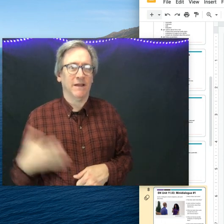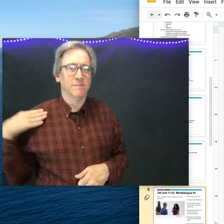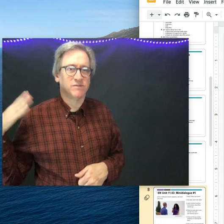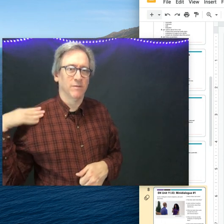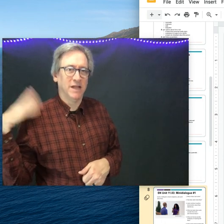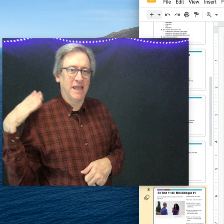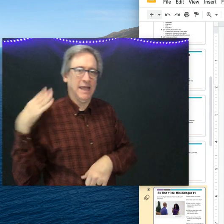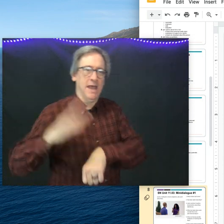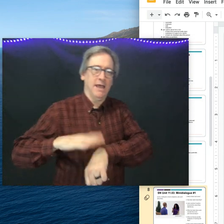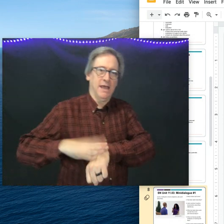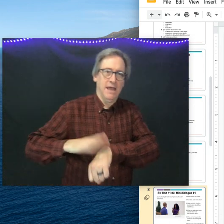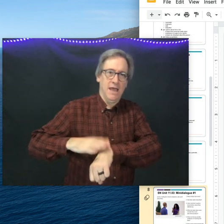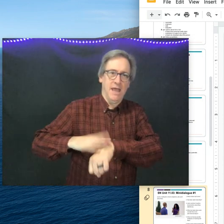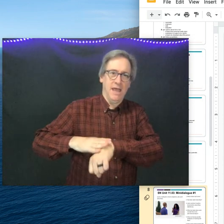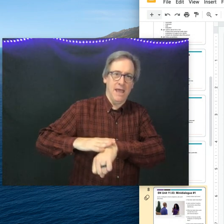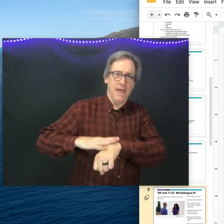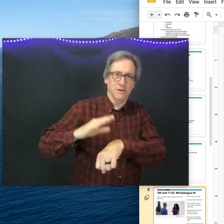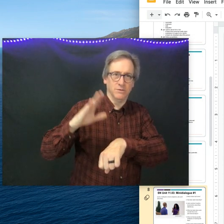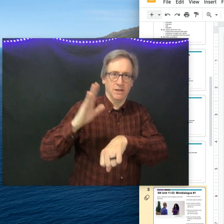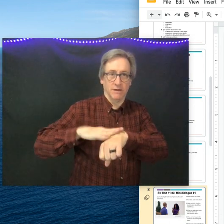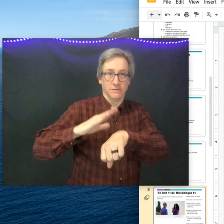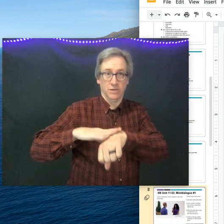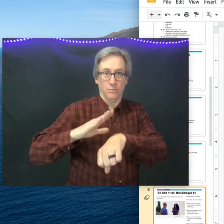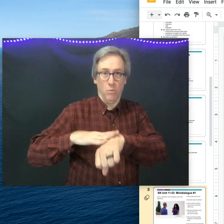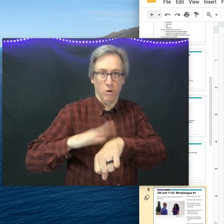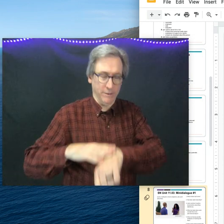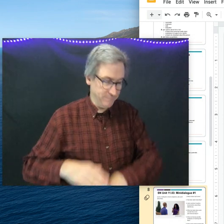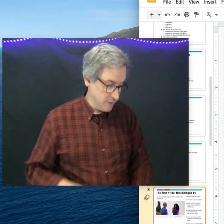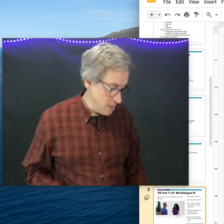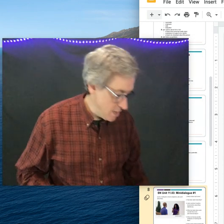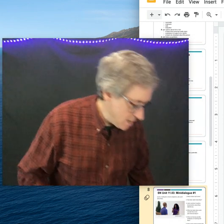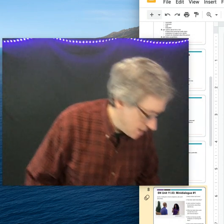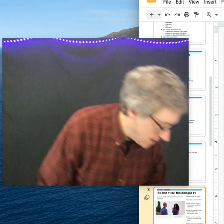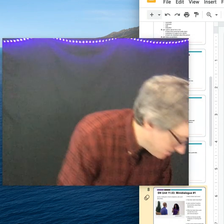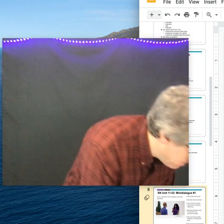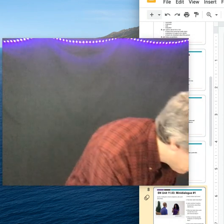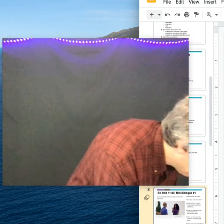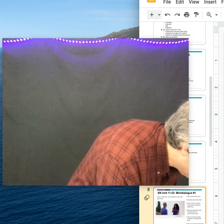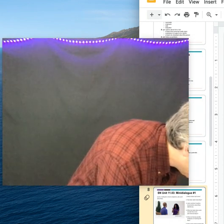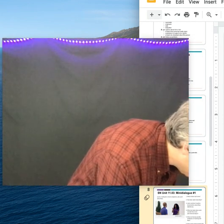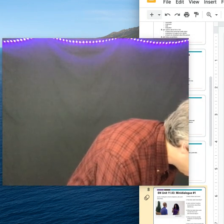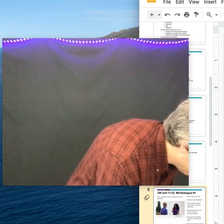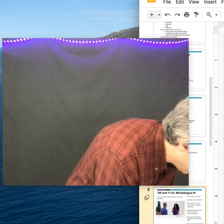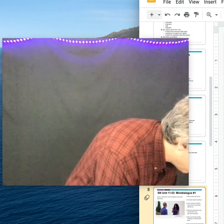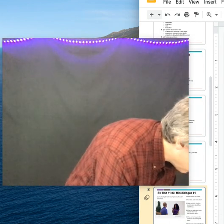And a lot of that comes from like, hey, don't do that, right? So warning.